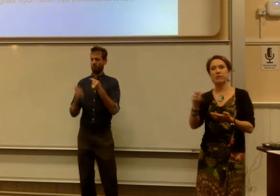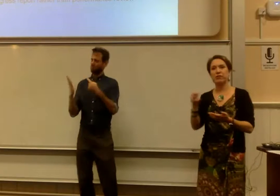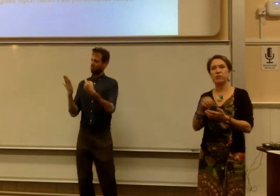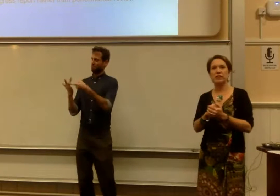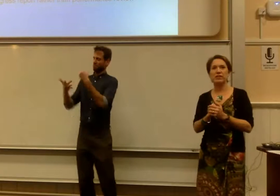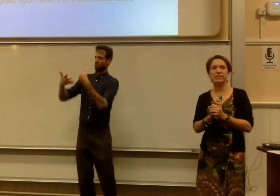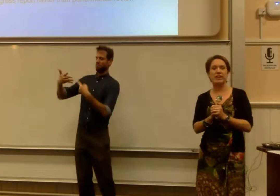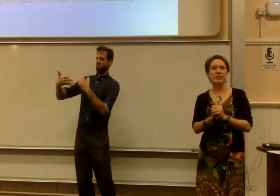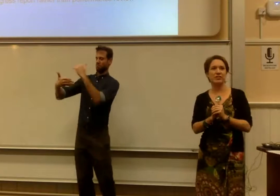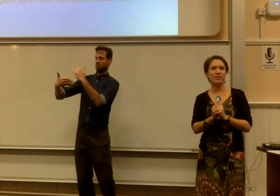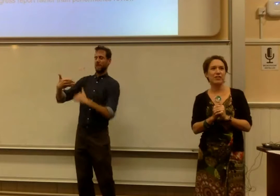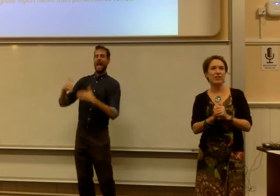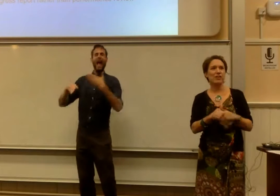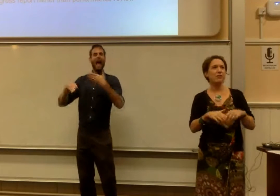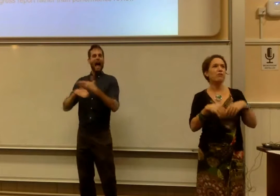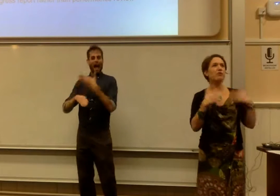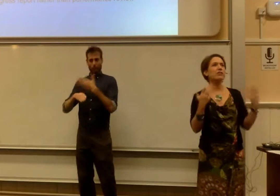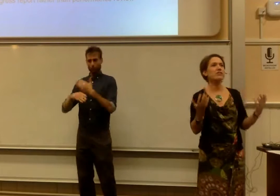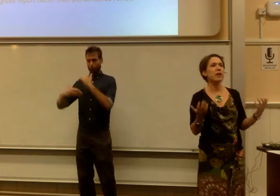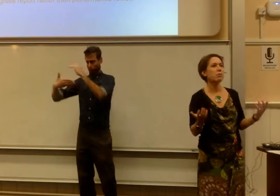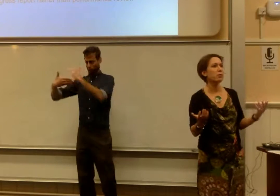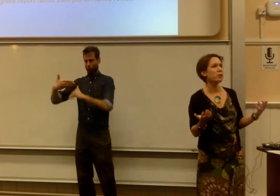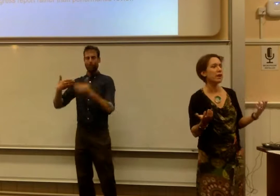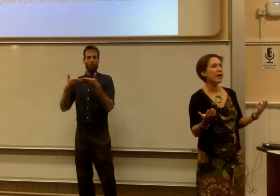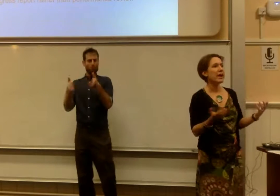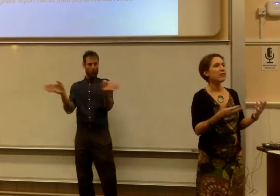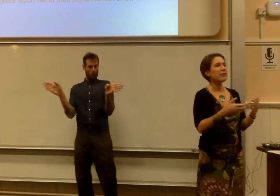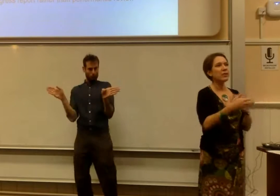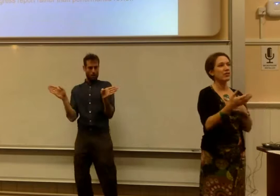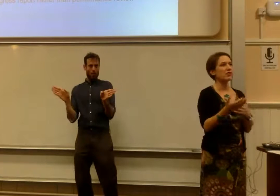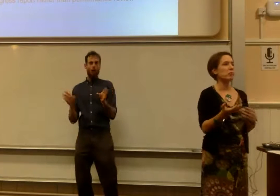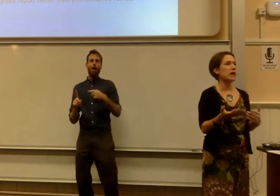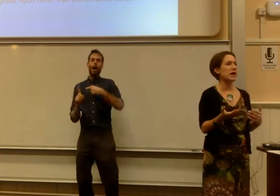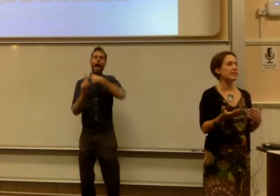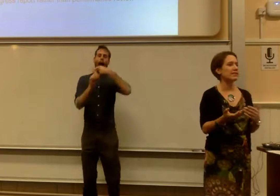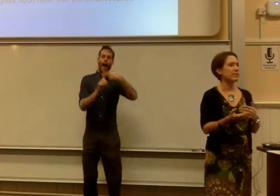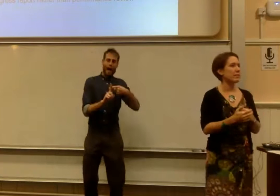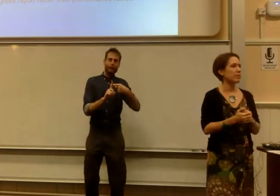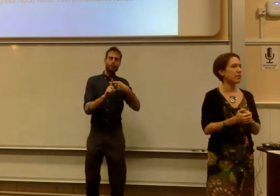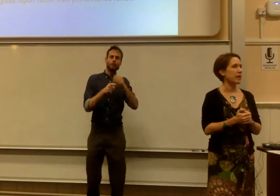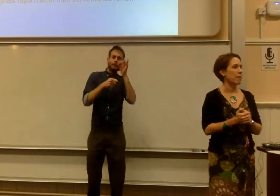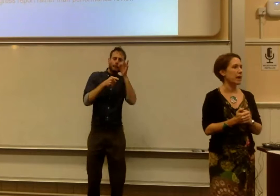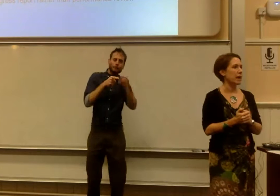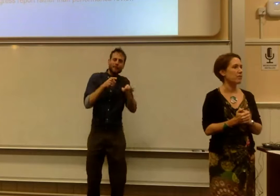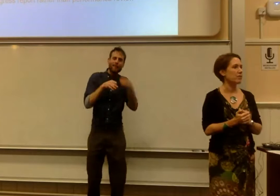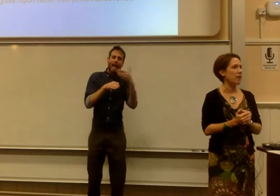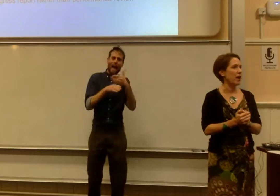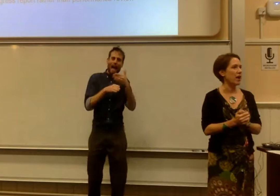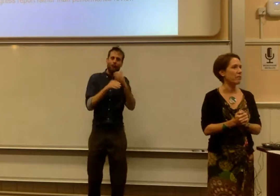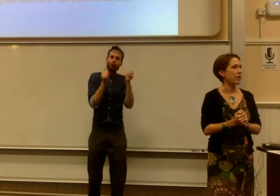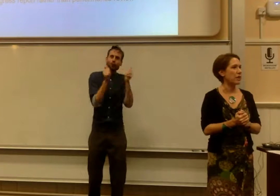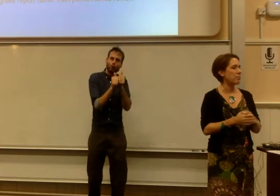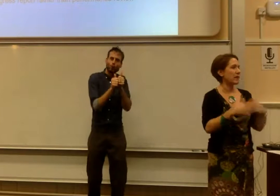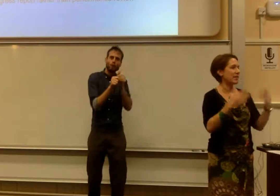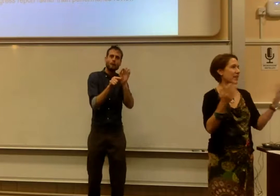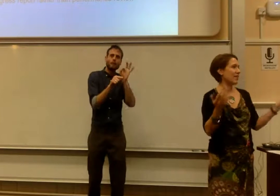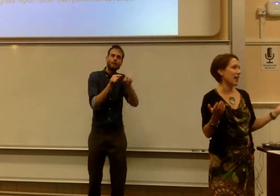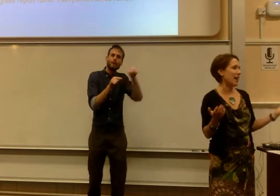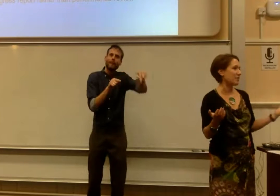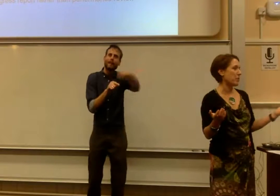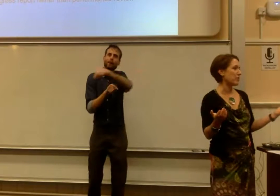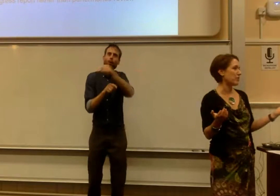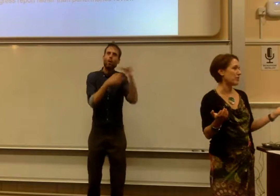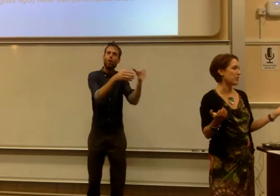for specific organisations. So for example, if the national plan said something about